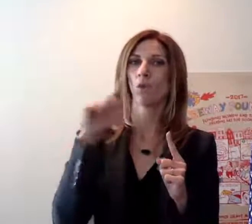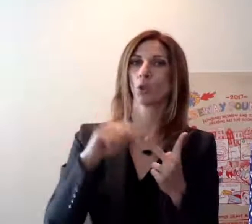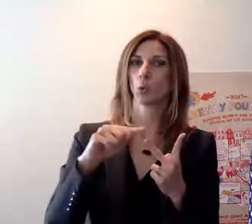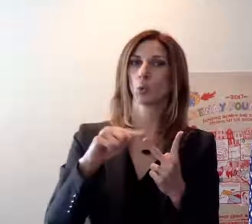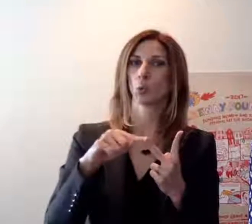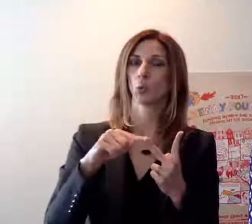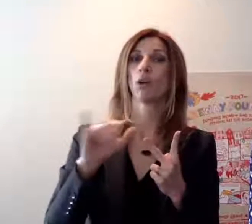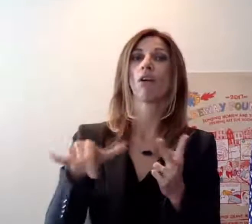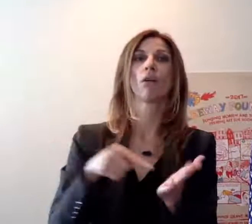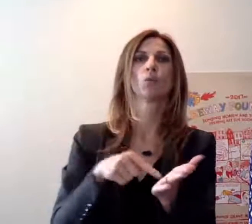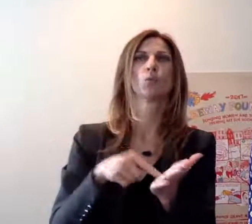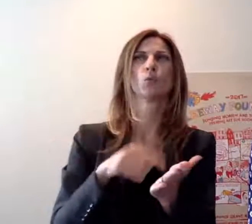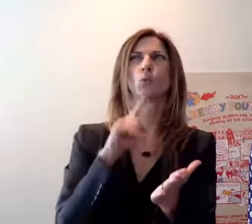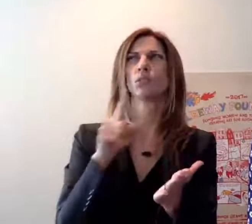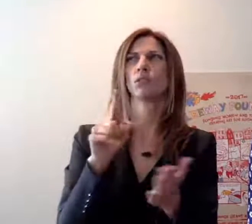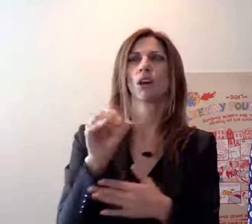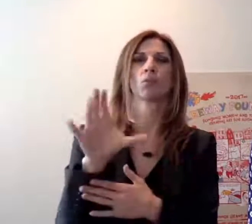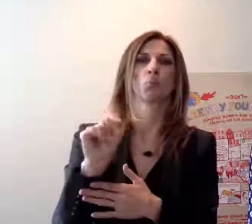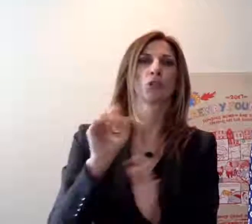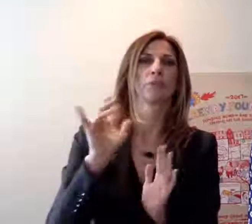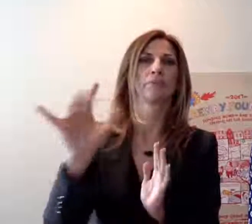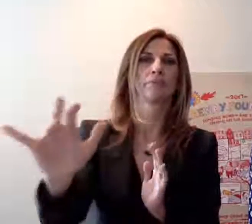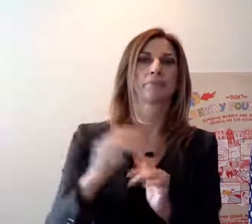that deadline is in October.